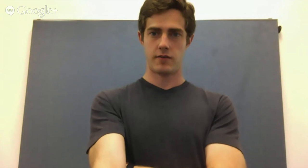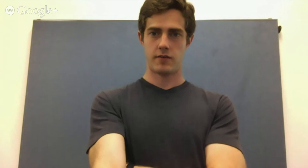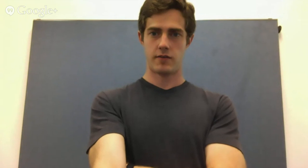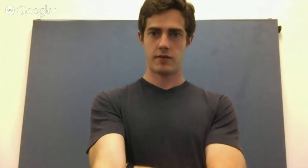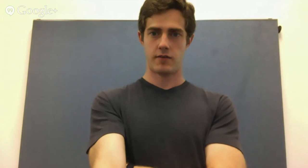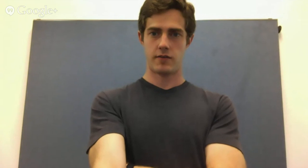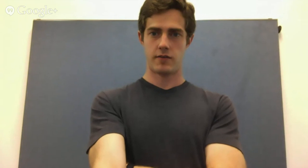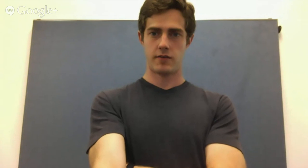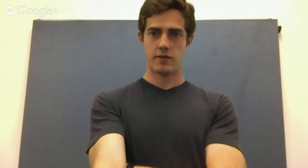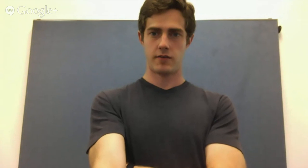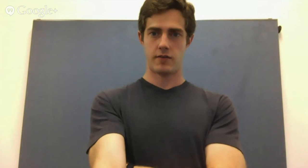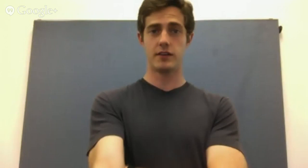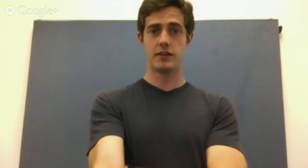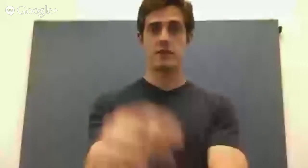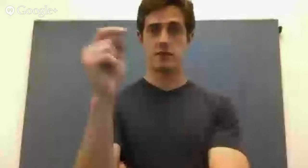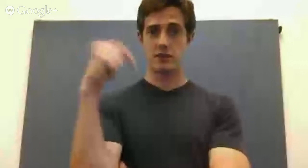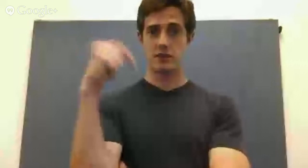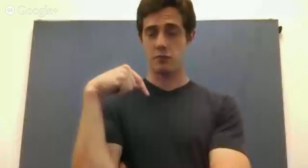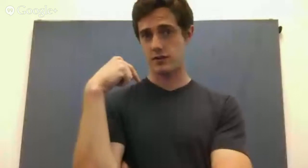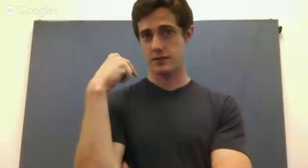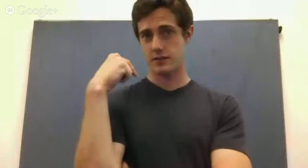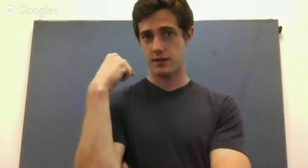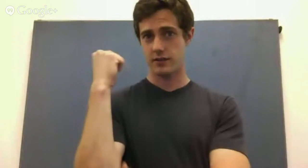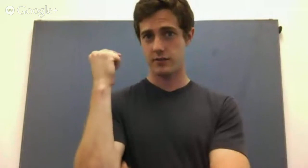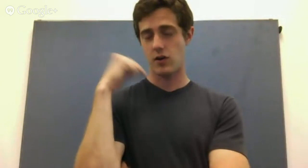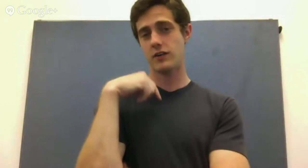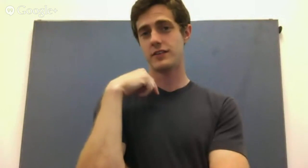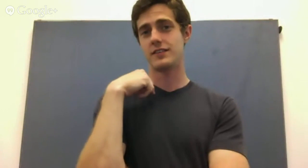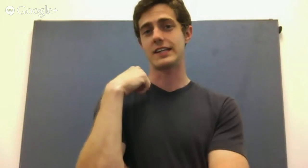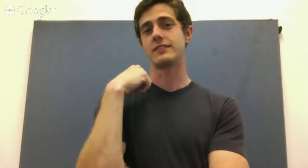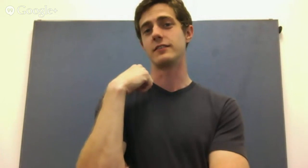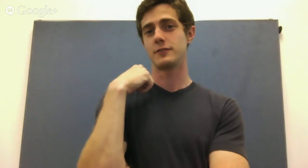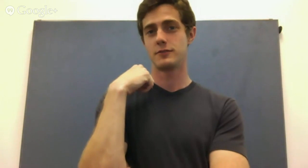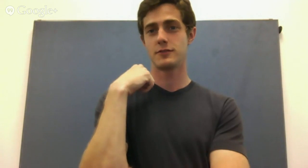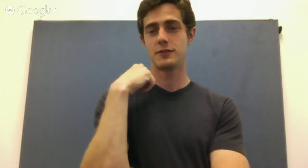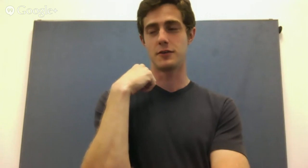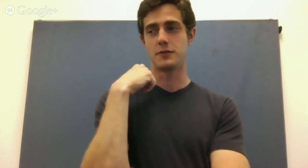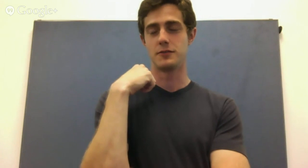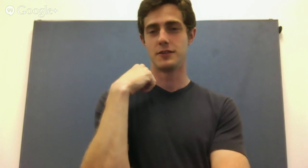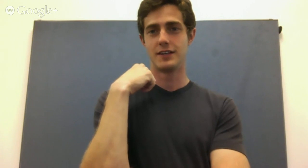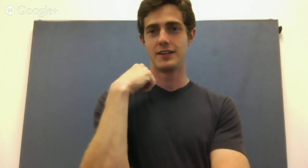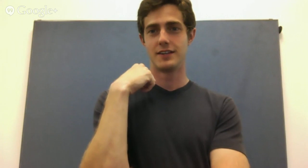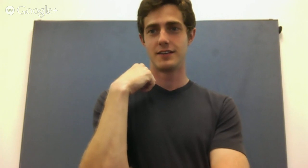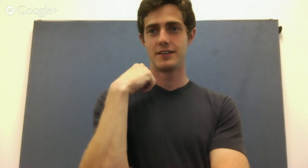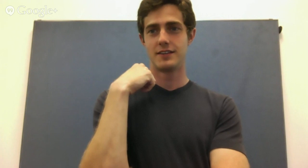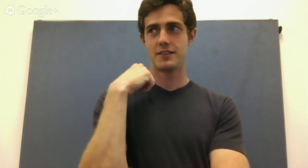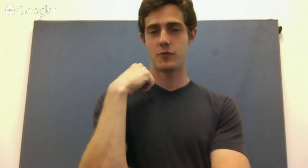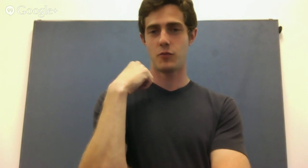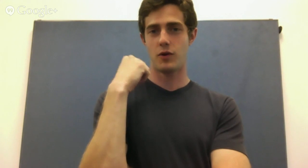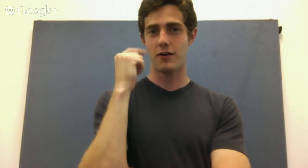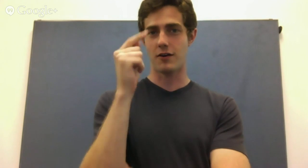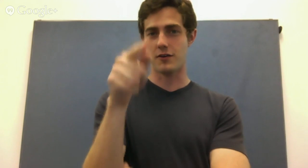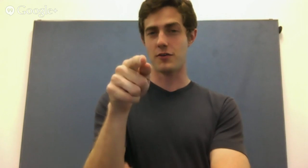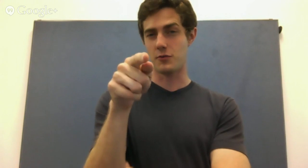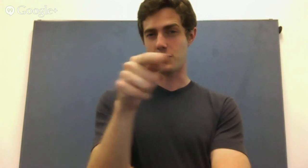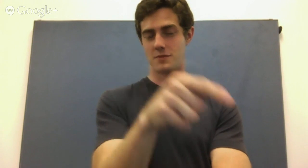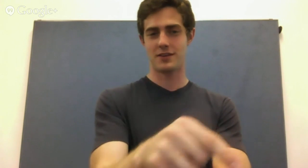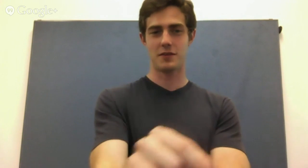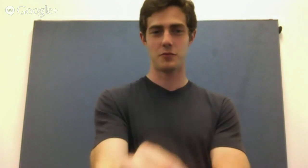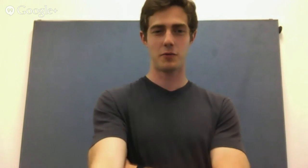Musical Maiden. I live in America. I live in Austin, Texas. So, where are you, and where would you